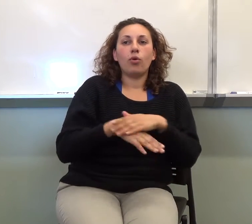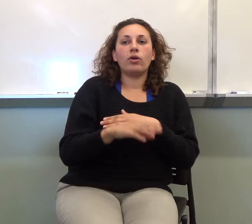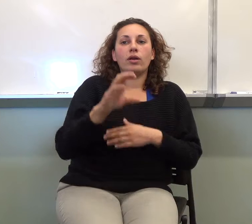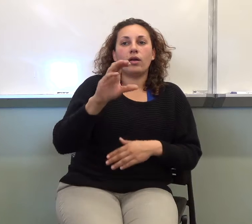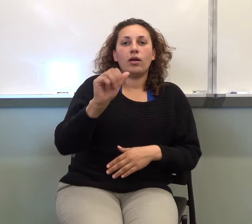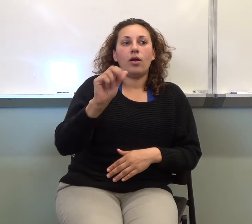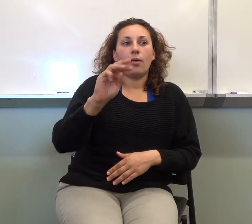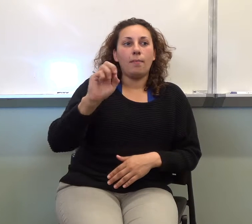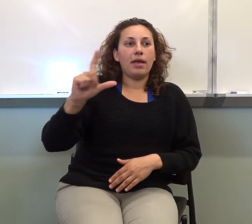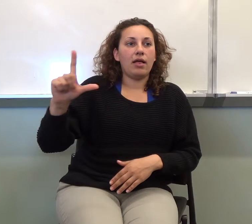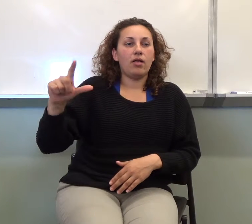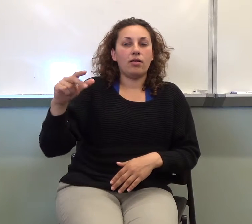that gives you